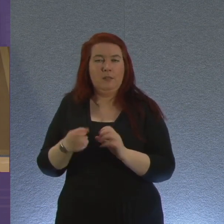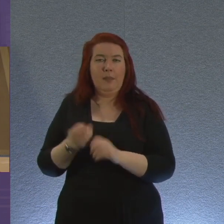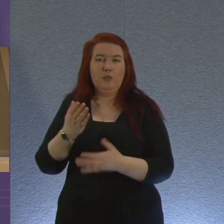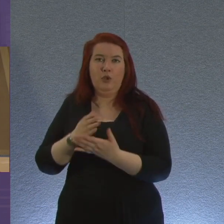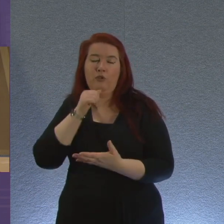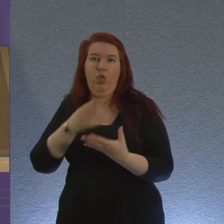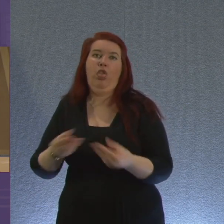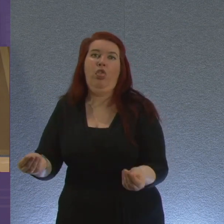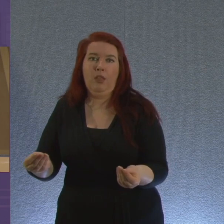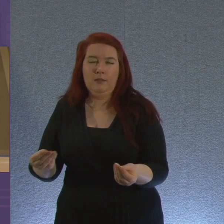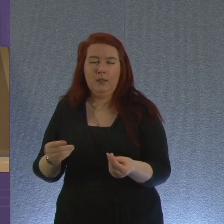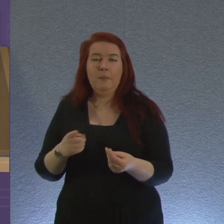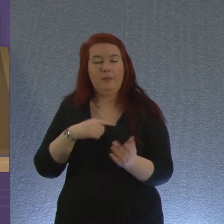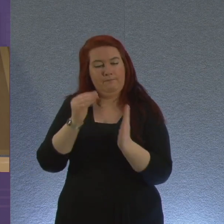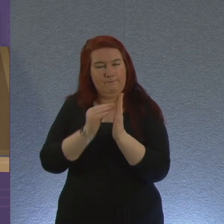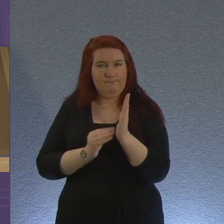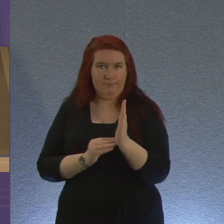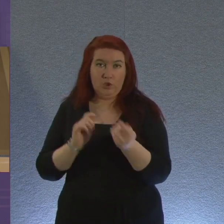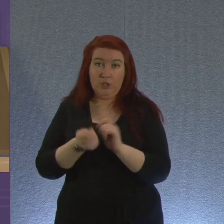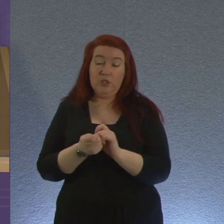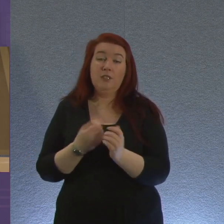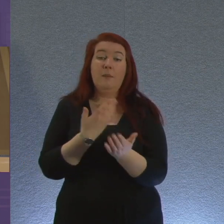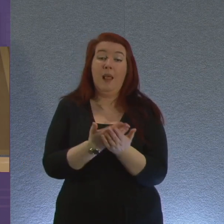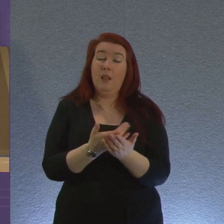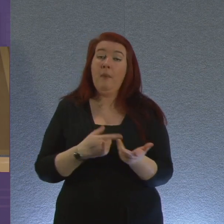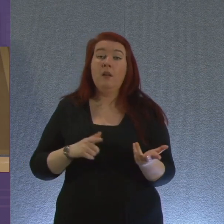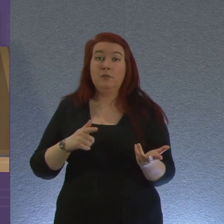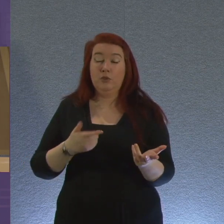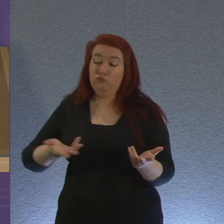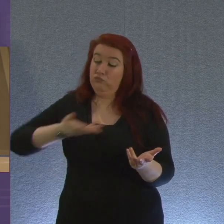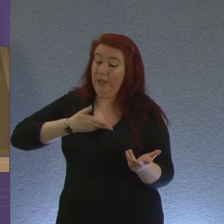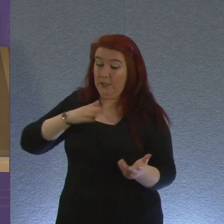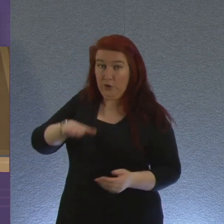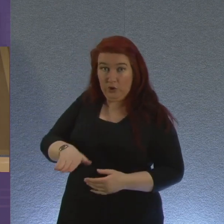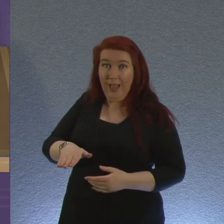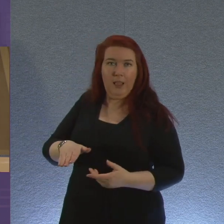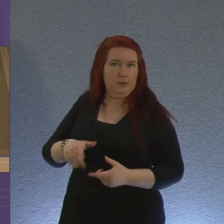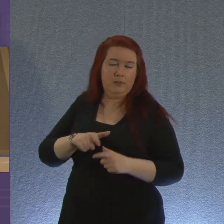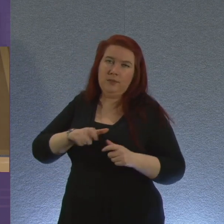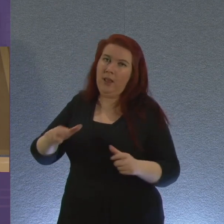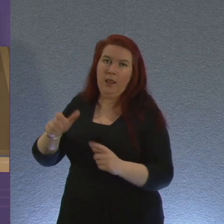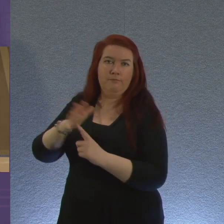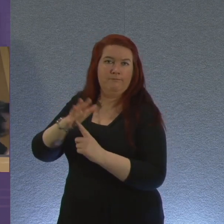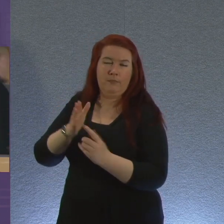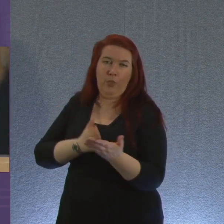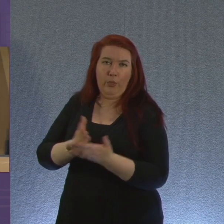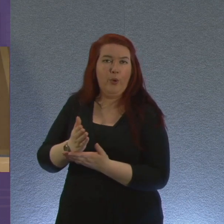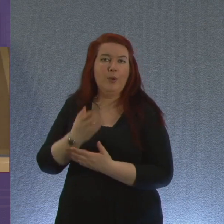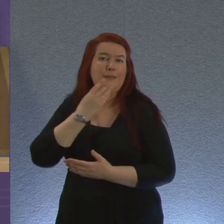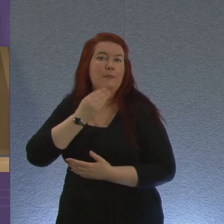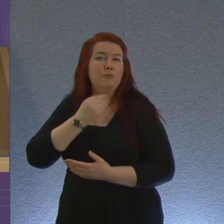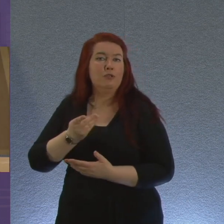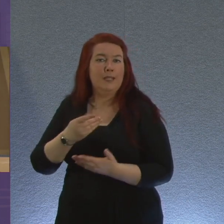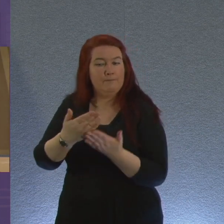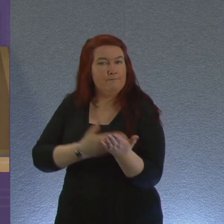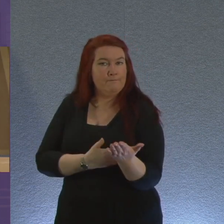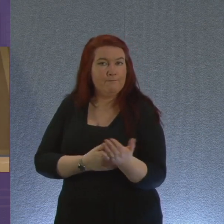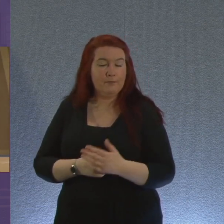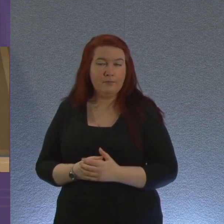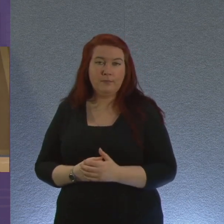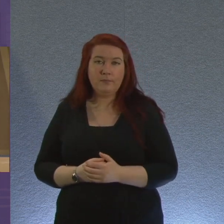changes are detailed in the bill, but the rights of the child will be upheld during these temporary measures. Presiding Officer,